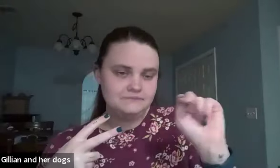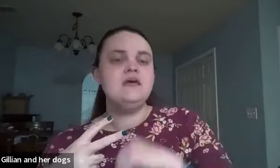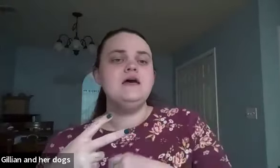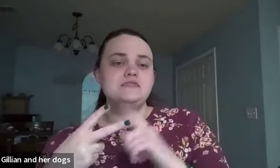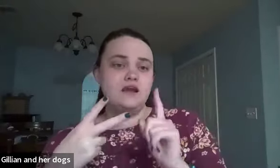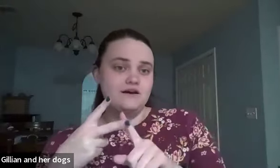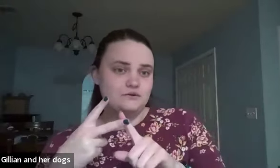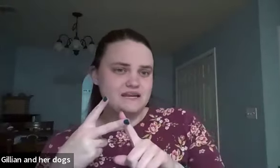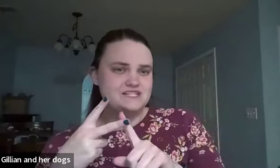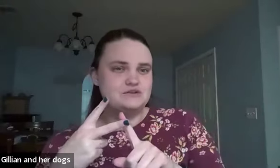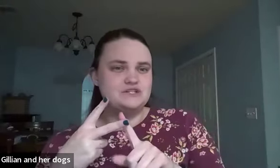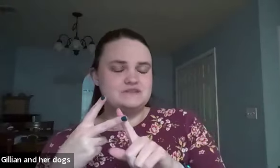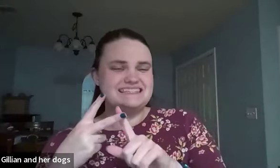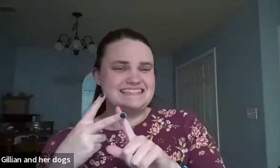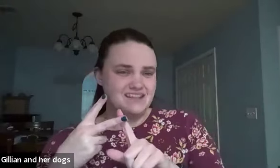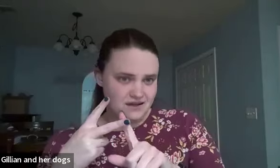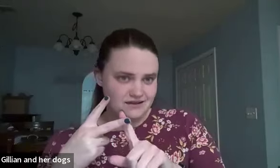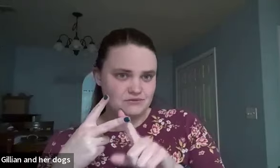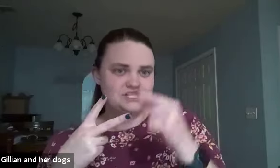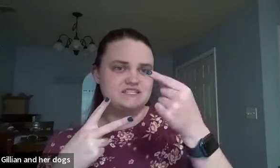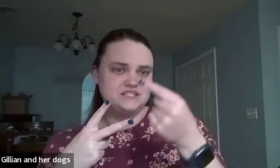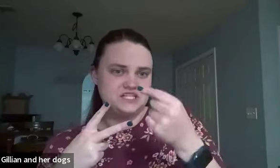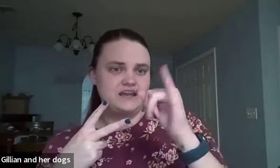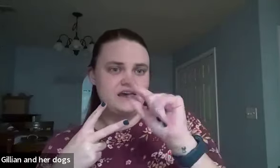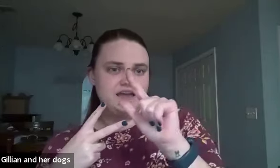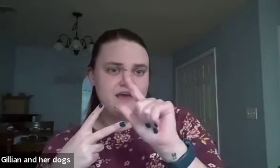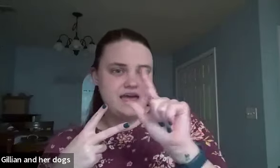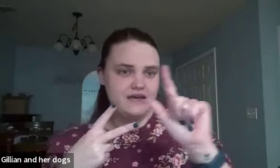Gillian. The other way is you can do the slide, which is Gillian.